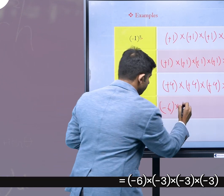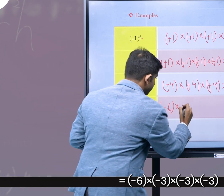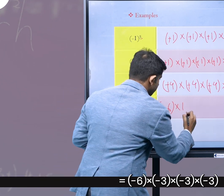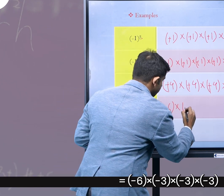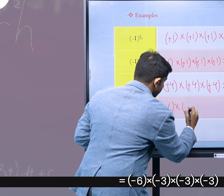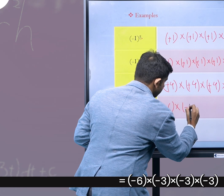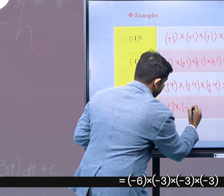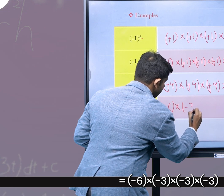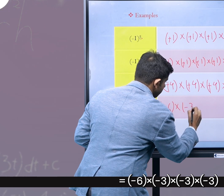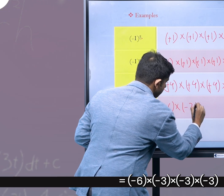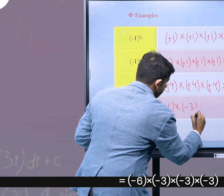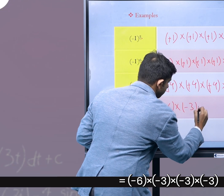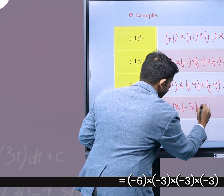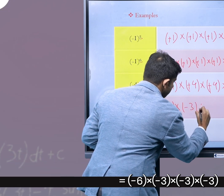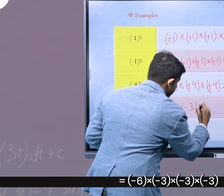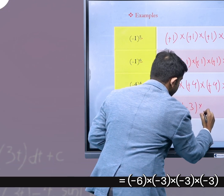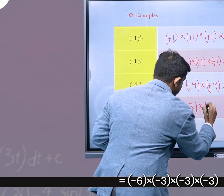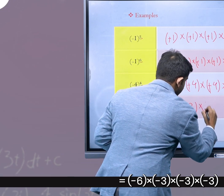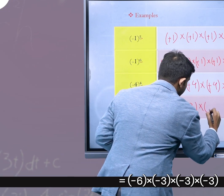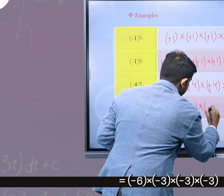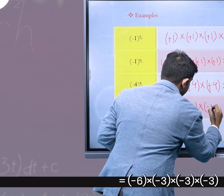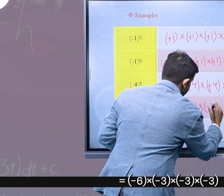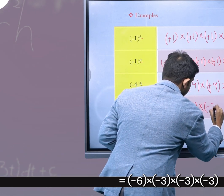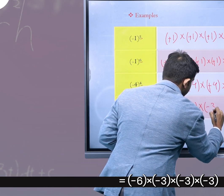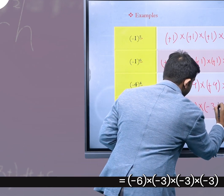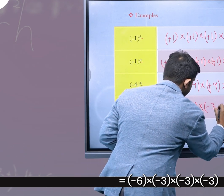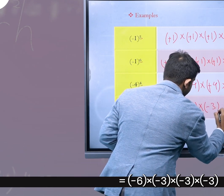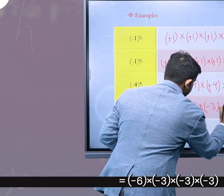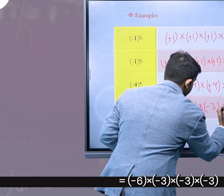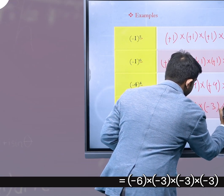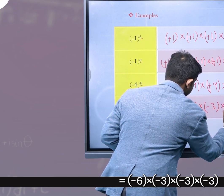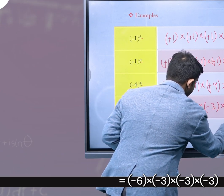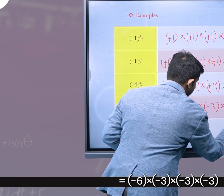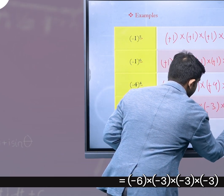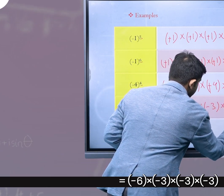minus 3 into minus 3 into minus 3.